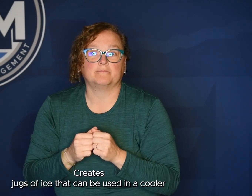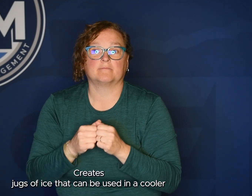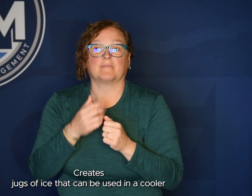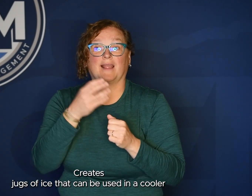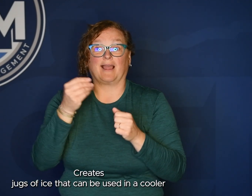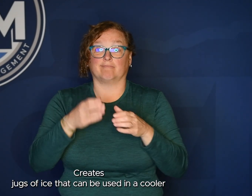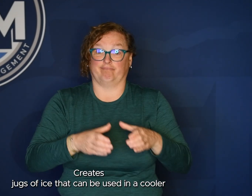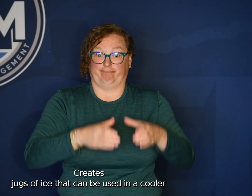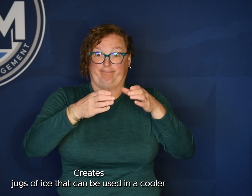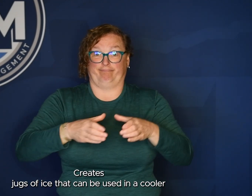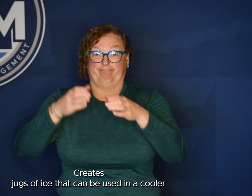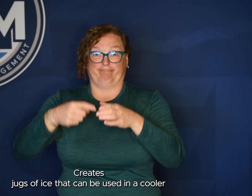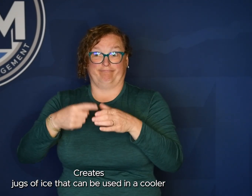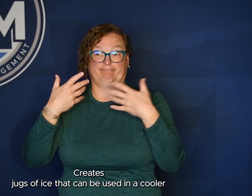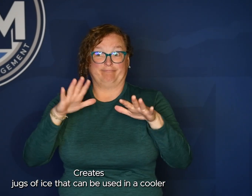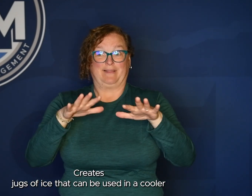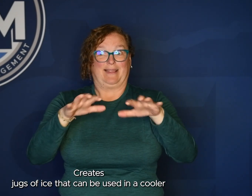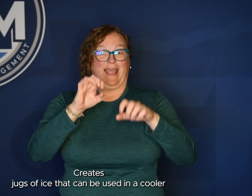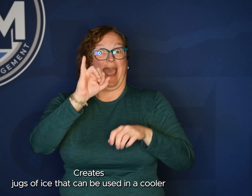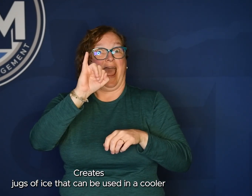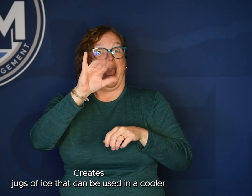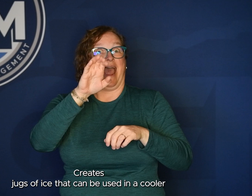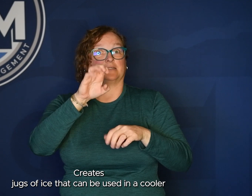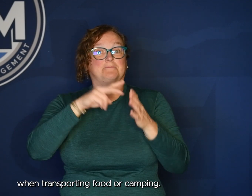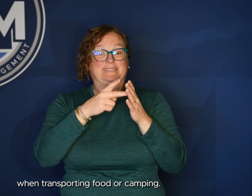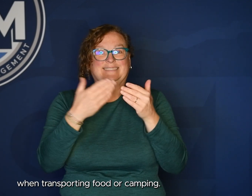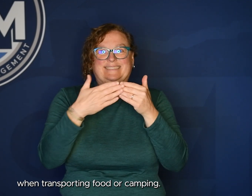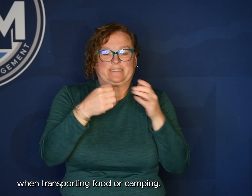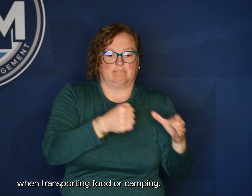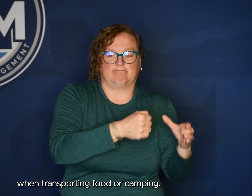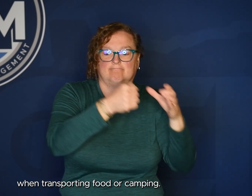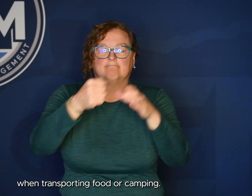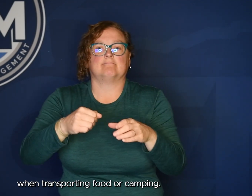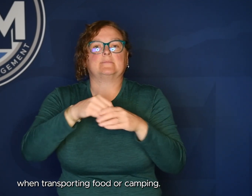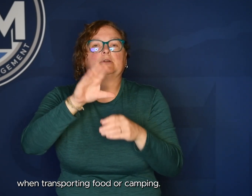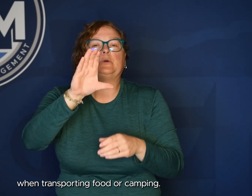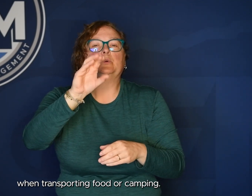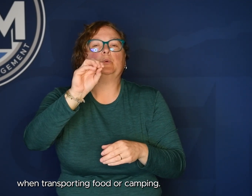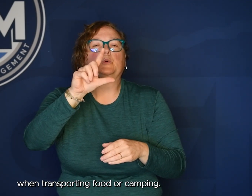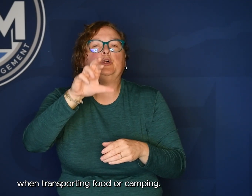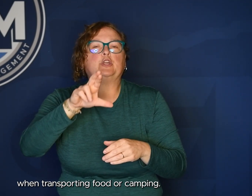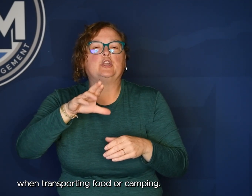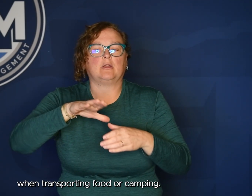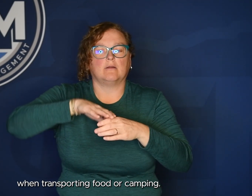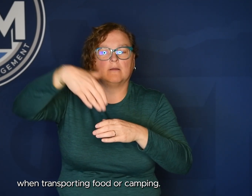Creates jugs of ice that can be used in a cooler when transporting food or camping.